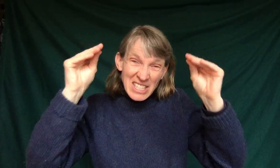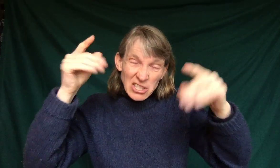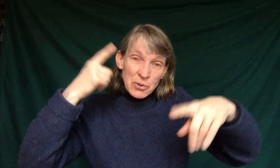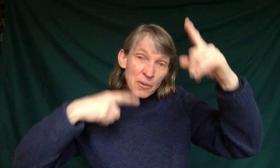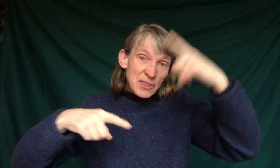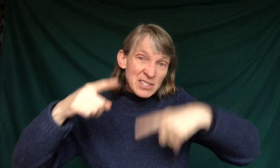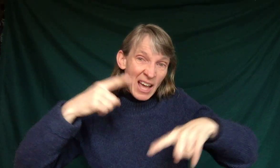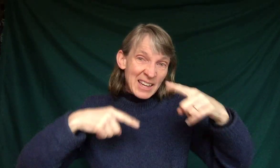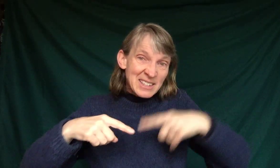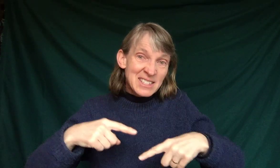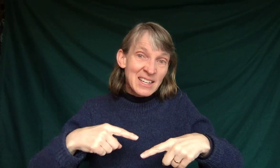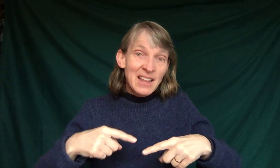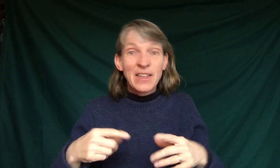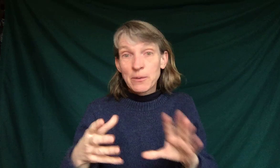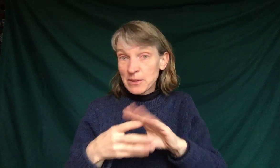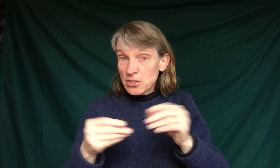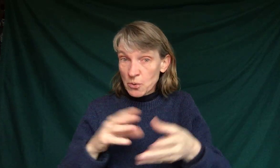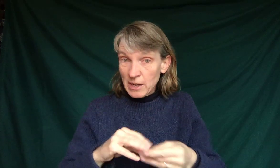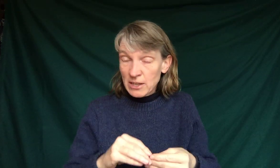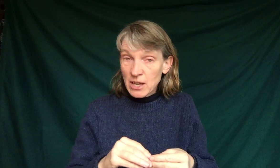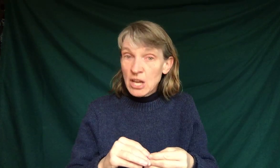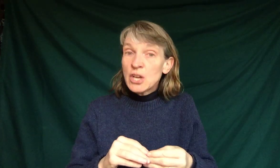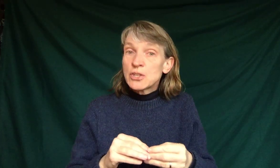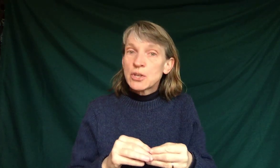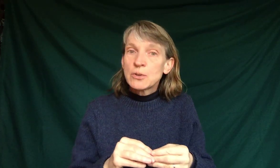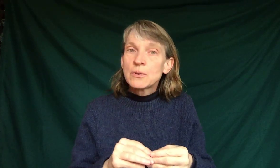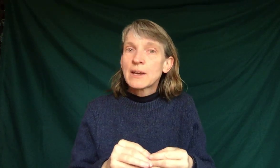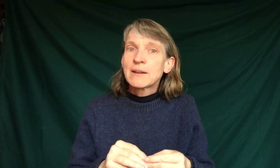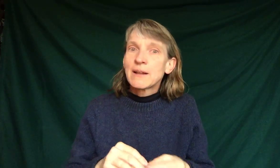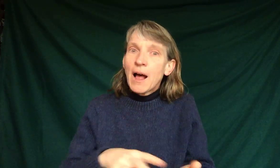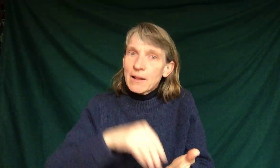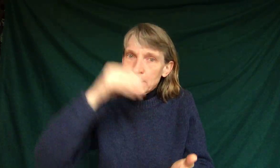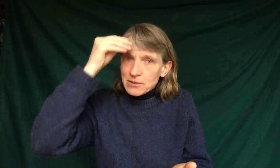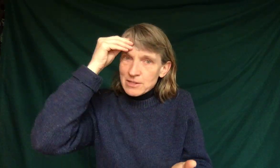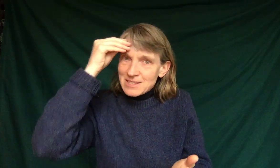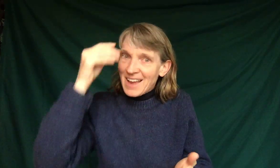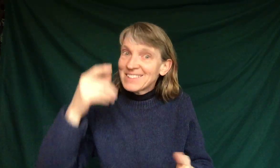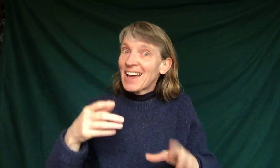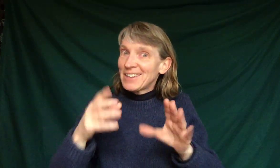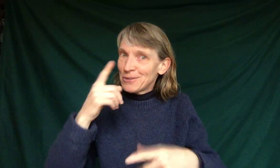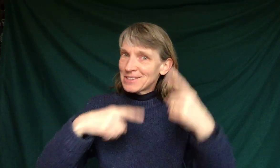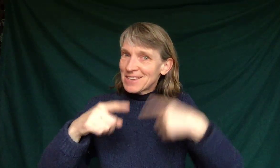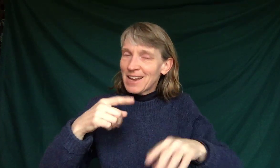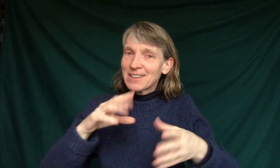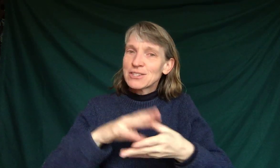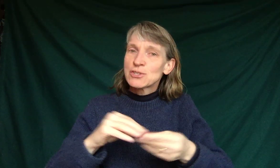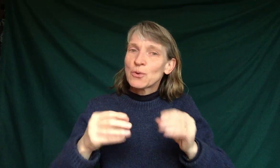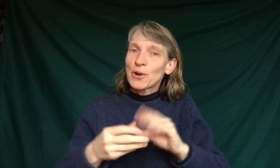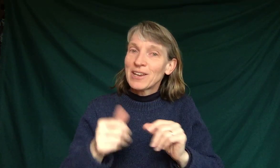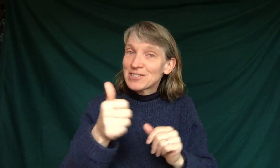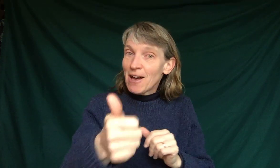you the signs that are in the story. So you can learn the signs and you could sign the story yourself.